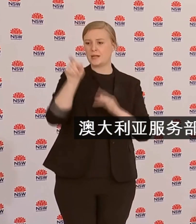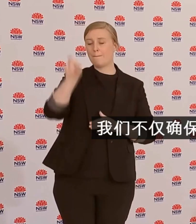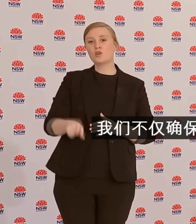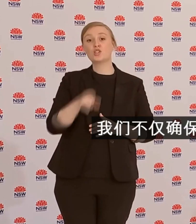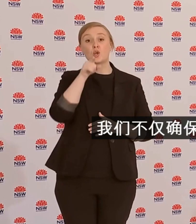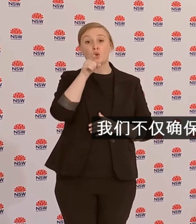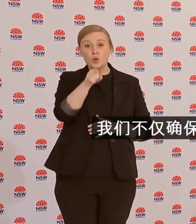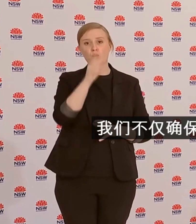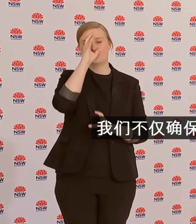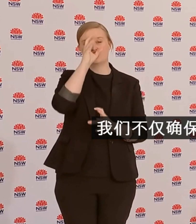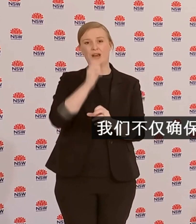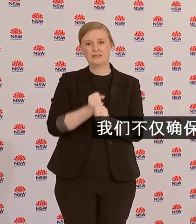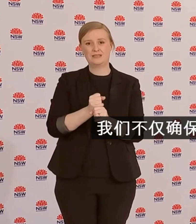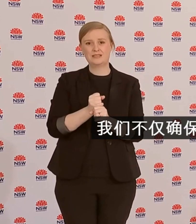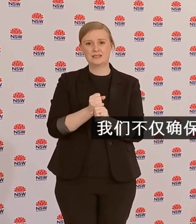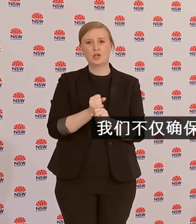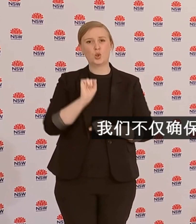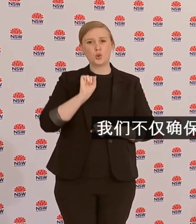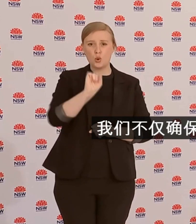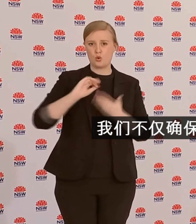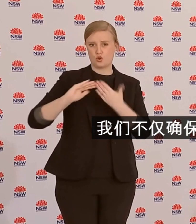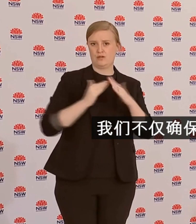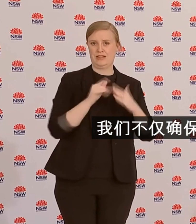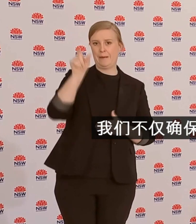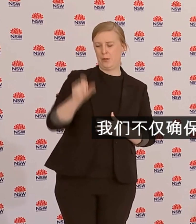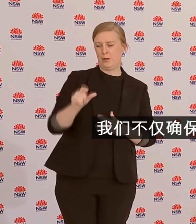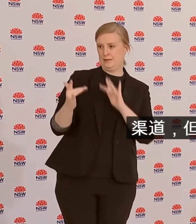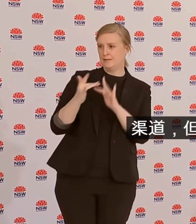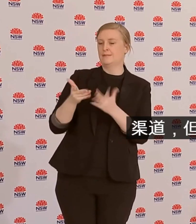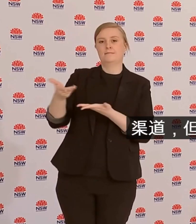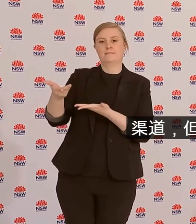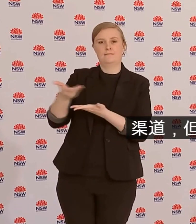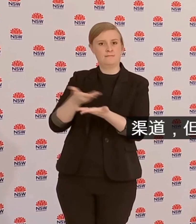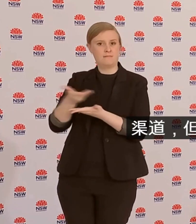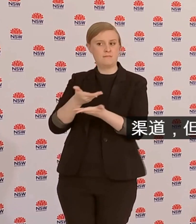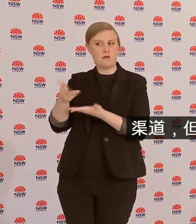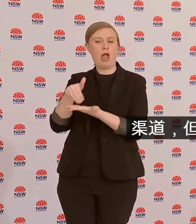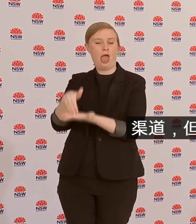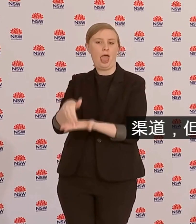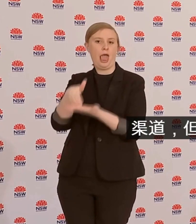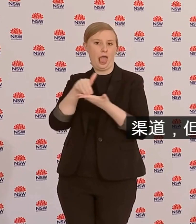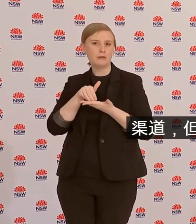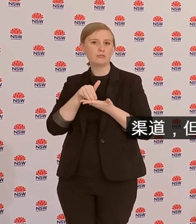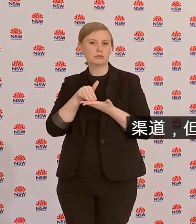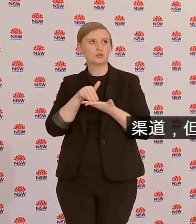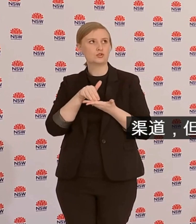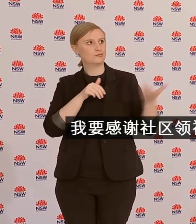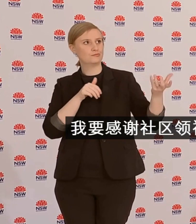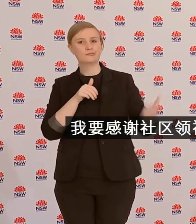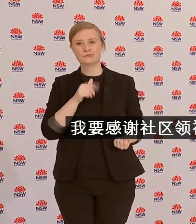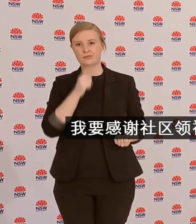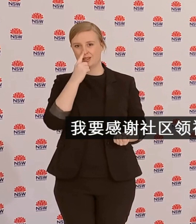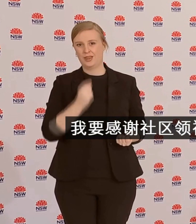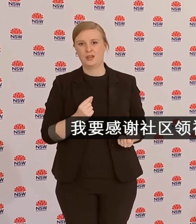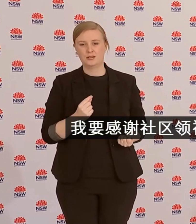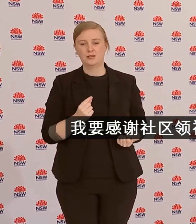trust, because not only are we making sure we provide information through those traditional channels, but we're also going very grassroots.